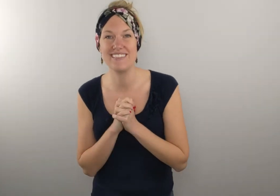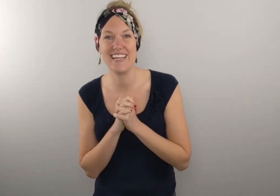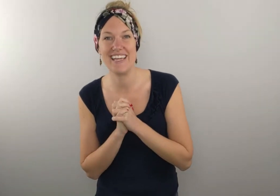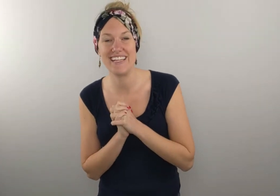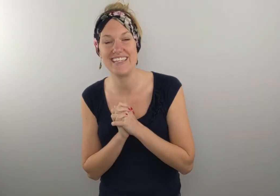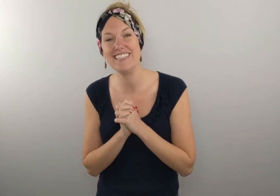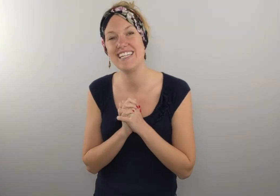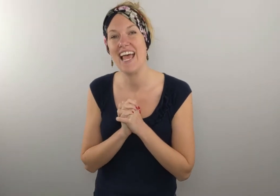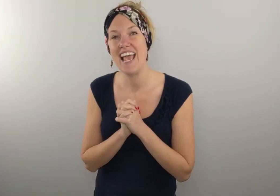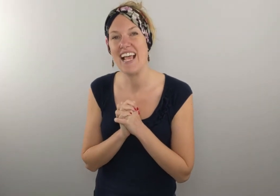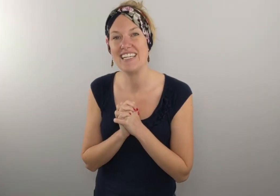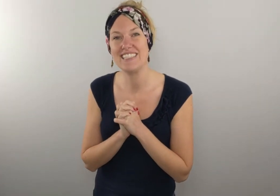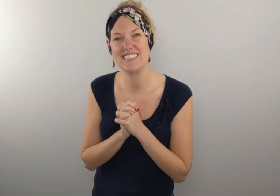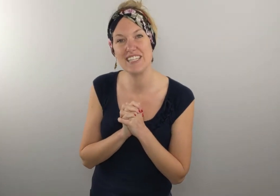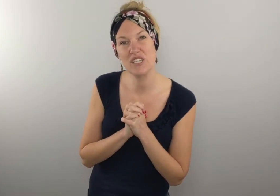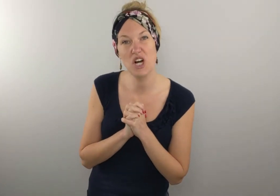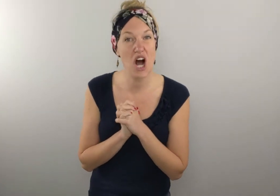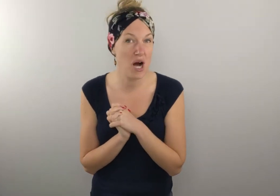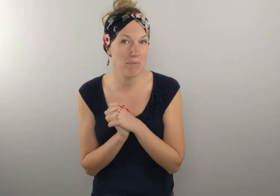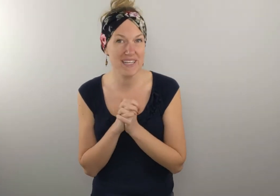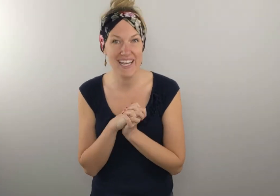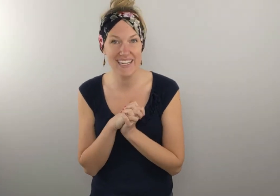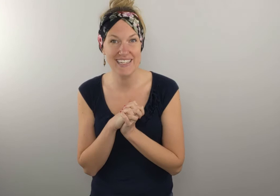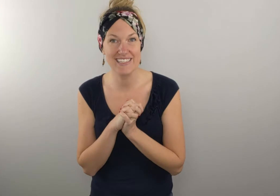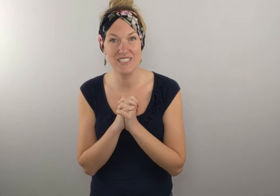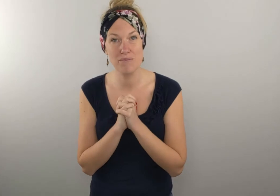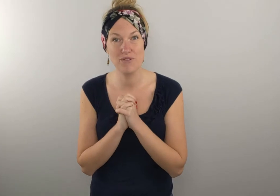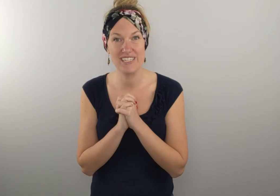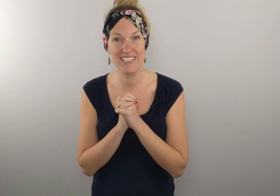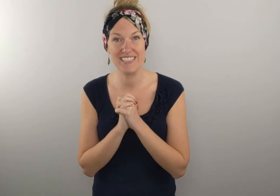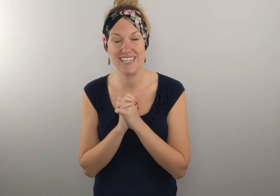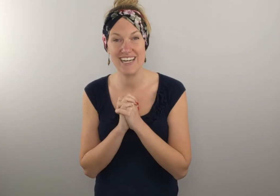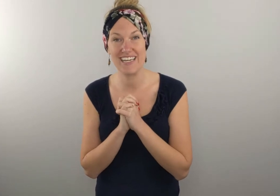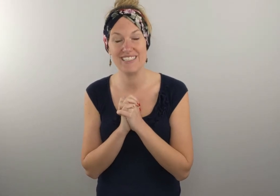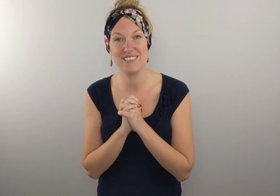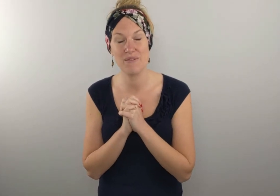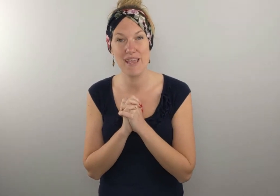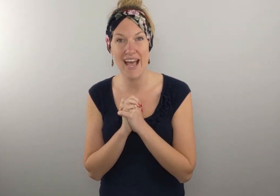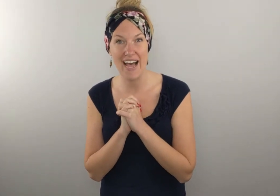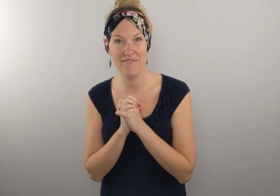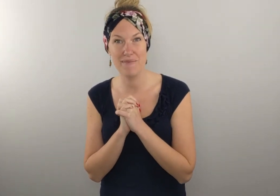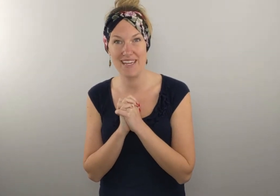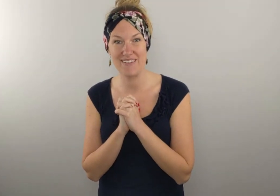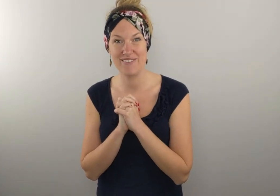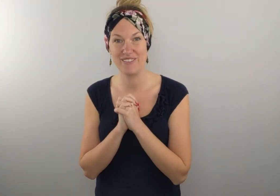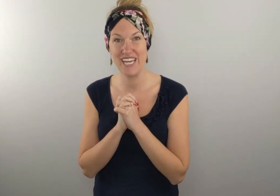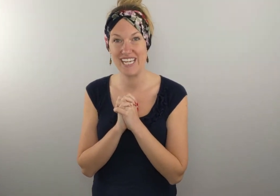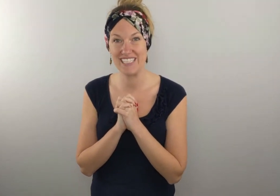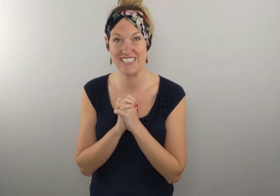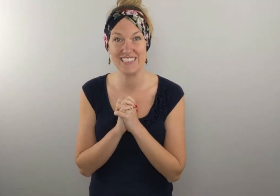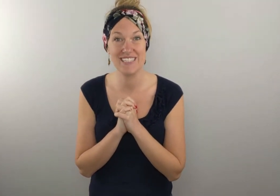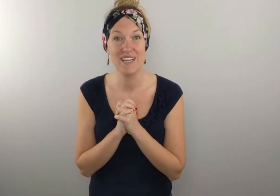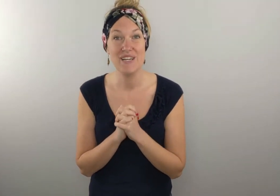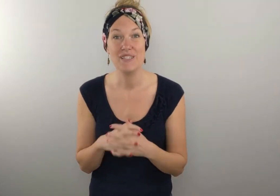day English, and it's a little complicated to move it into sign, so we have made a few changes.